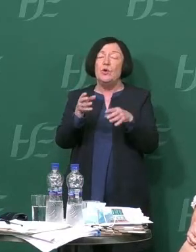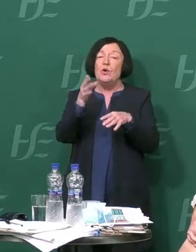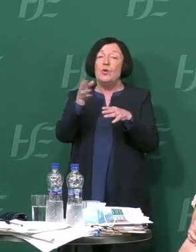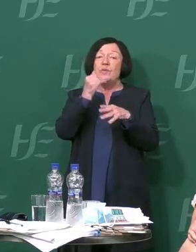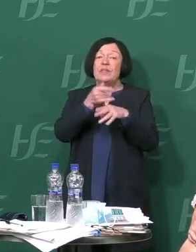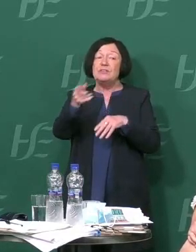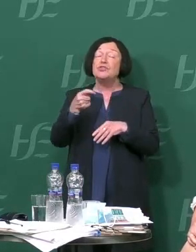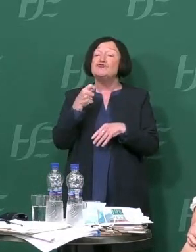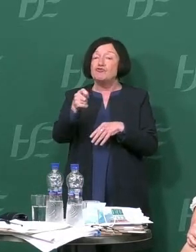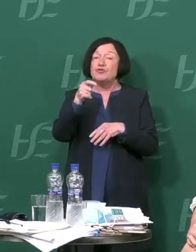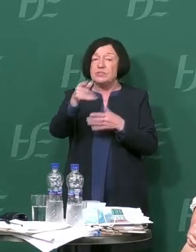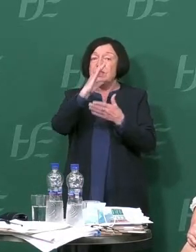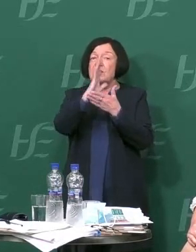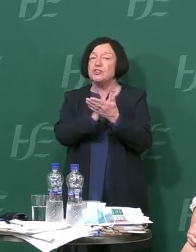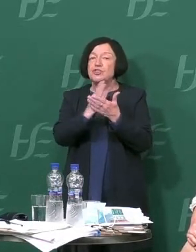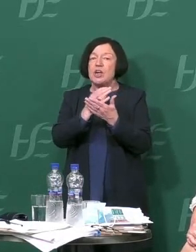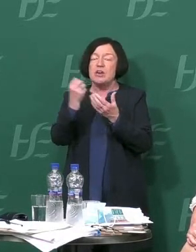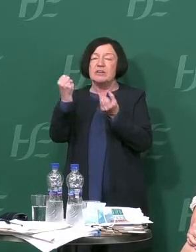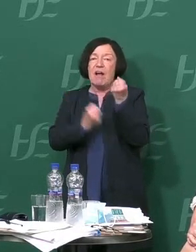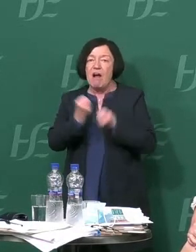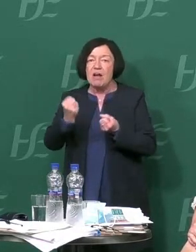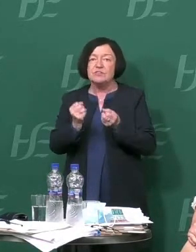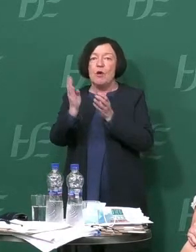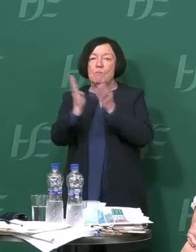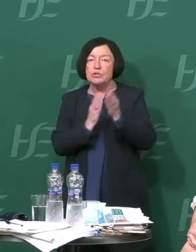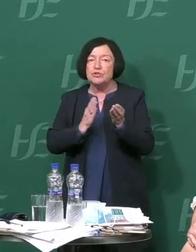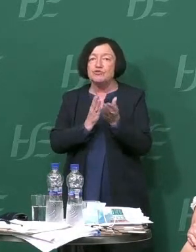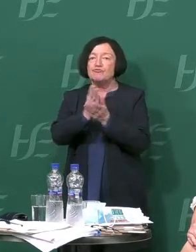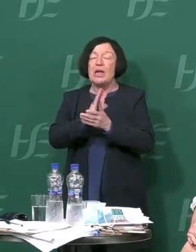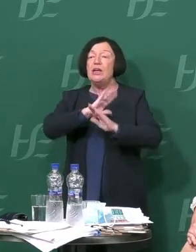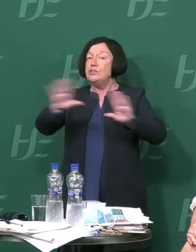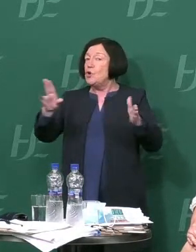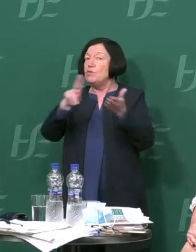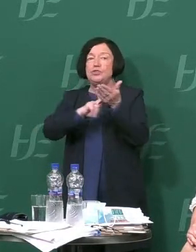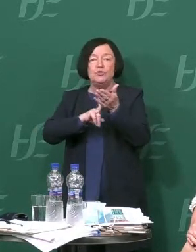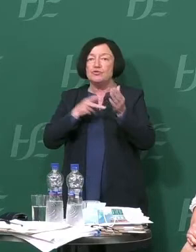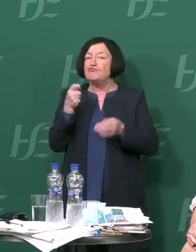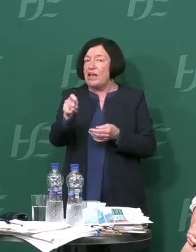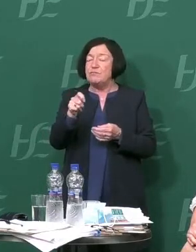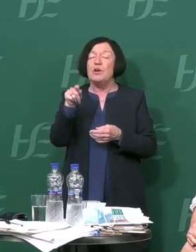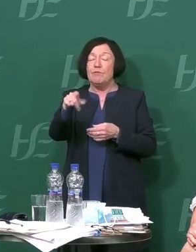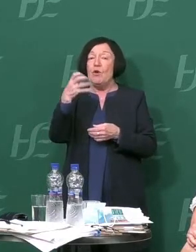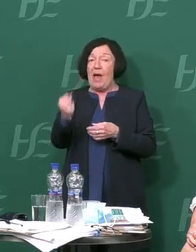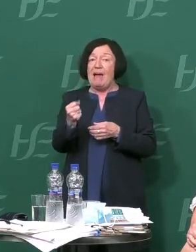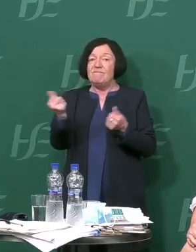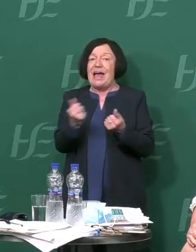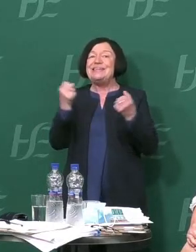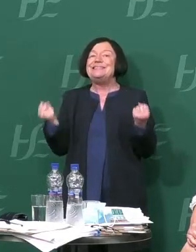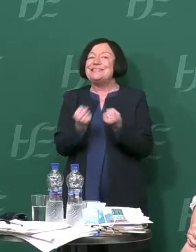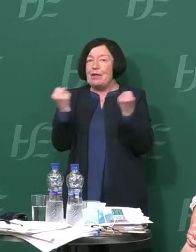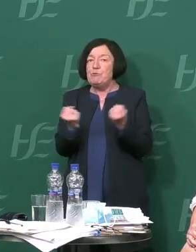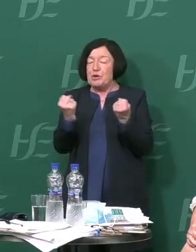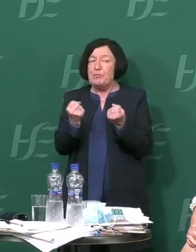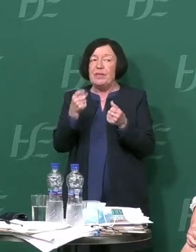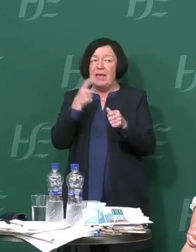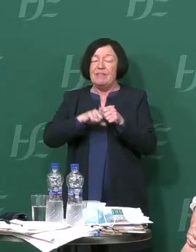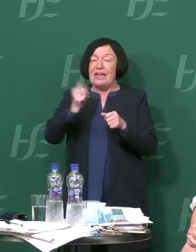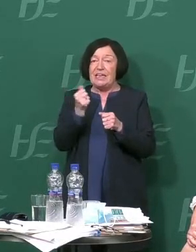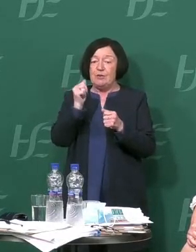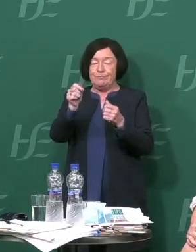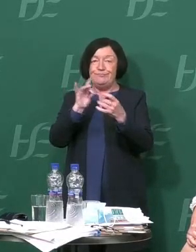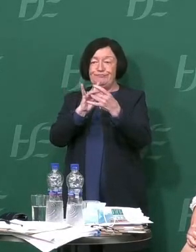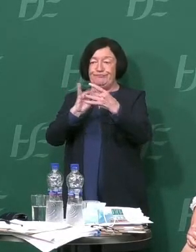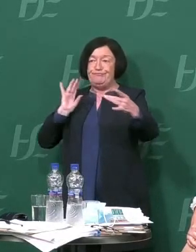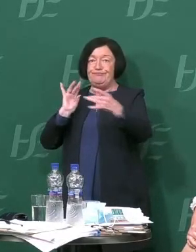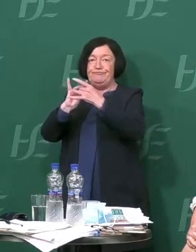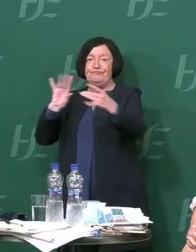the transport, so that's shared cars, buses, trains. Again, don't use transport if you have any symptoms, and then keep your social distance